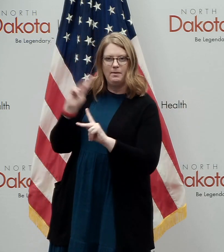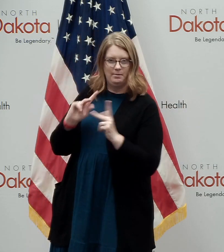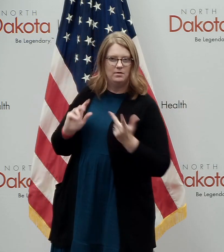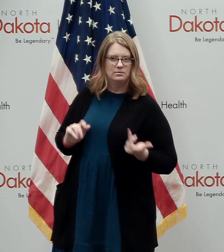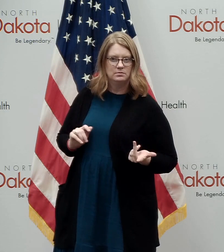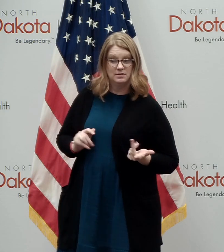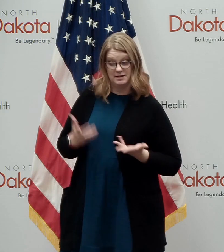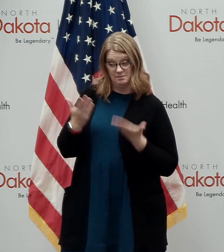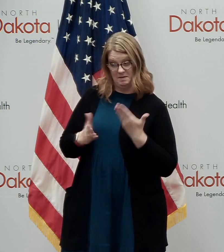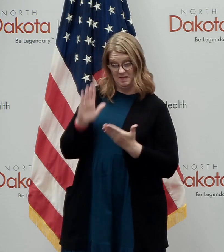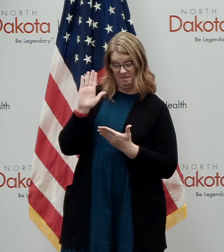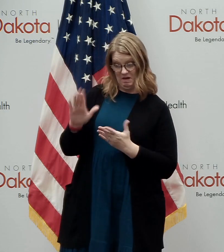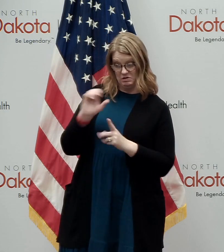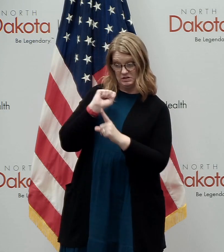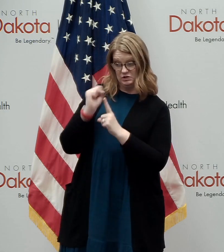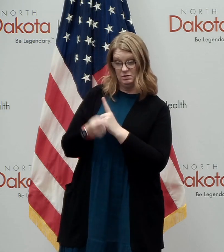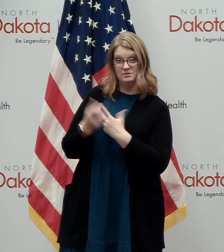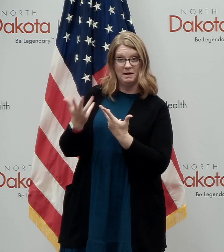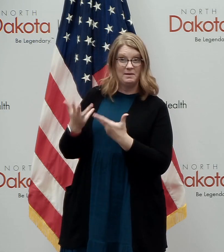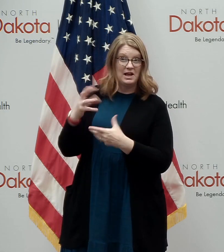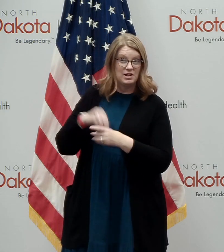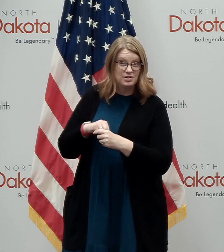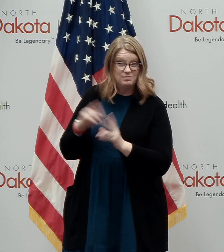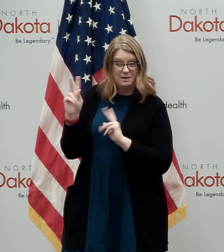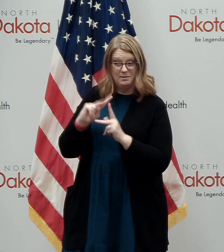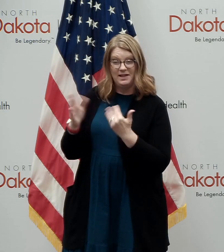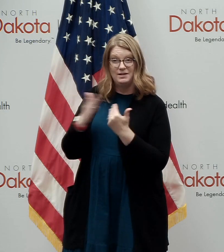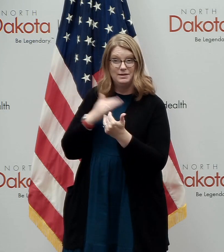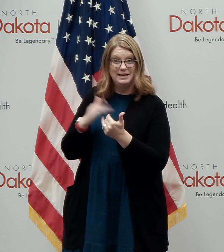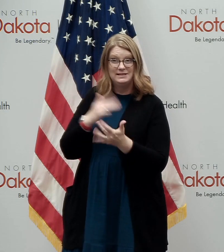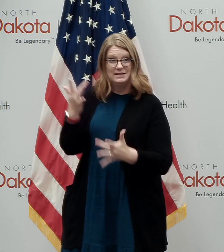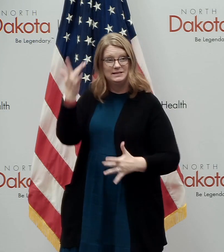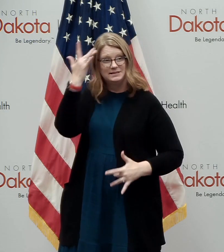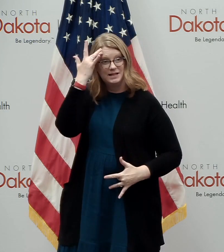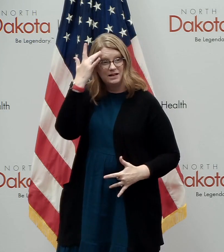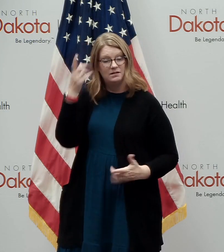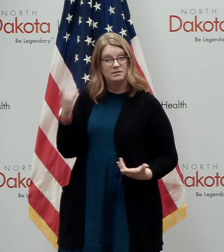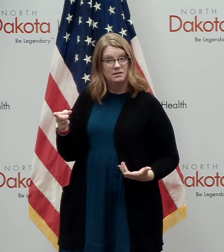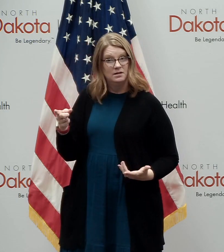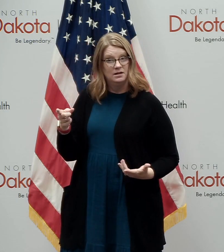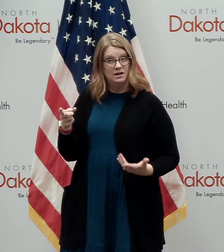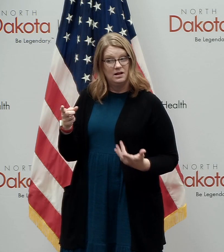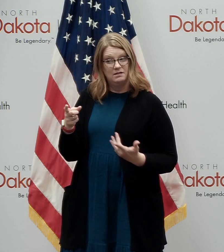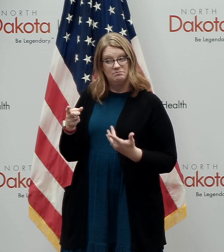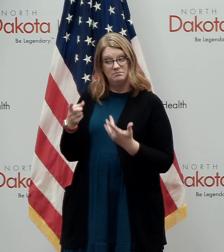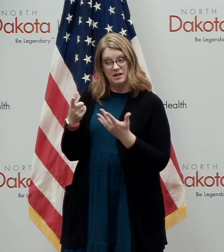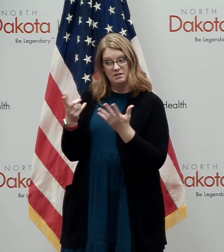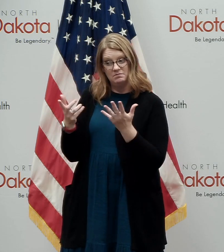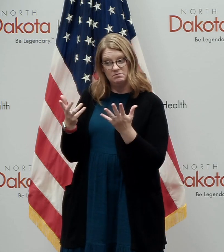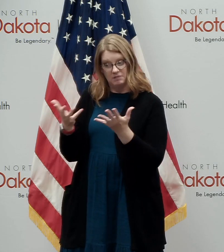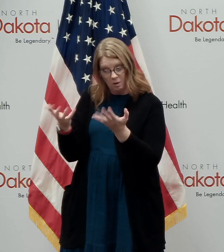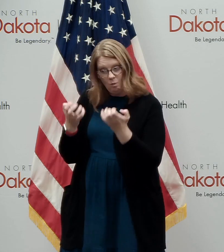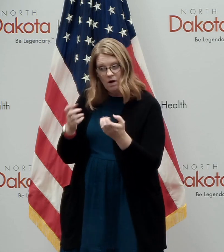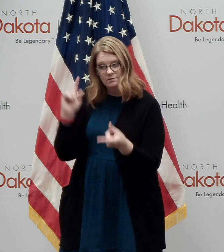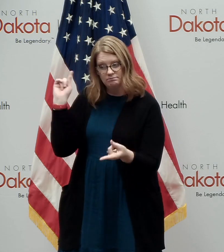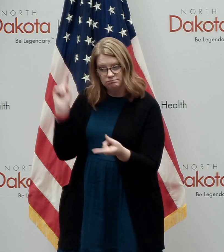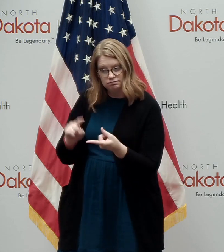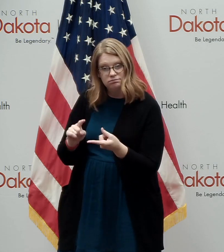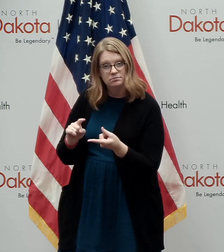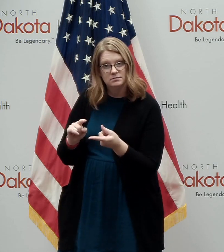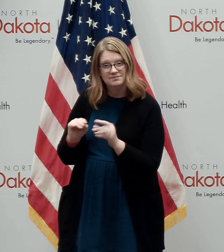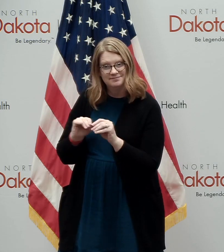because their situation may include vulnerable people in their immediate families, and they want to take more mitigation steps. They want to make sure that